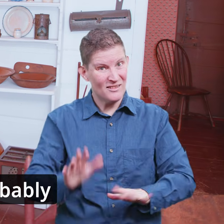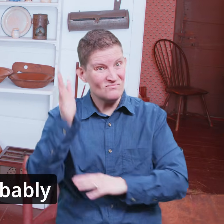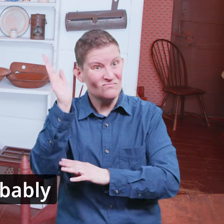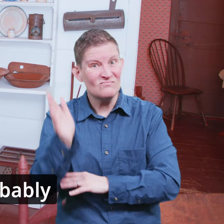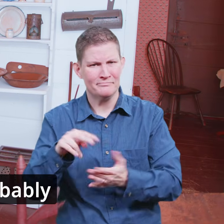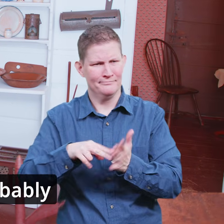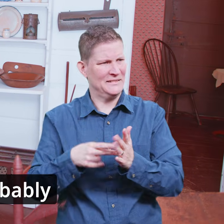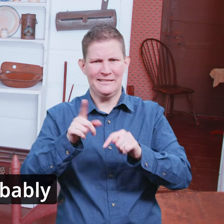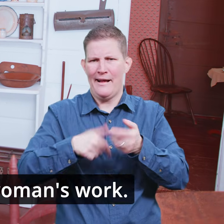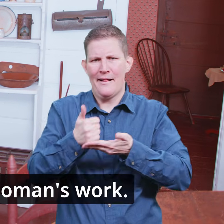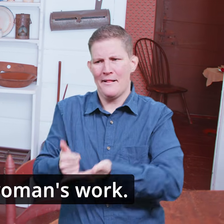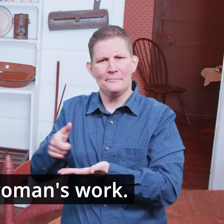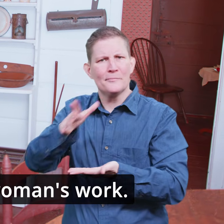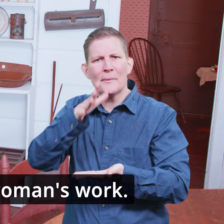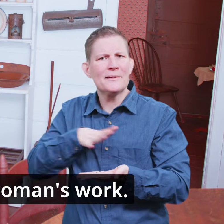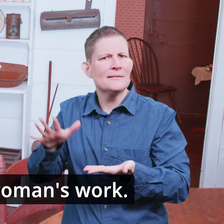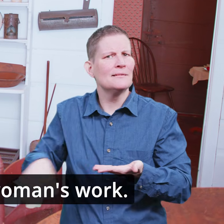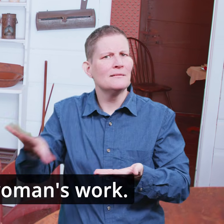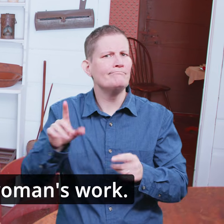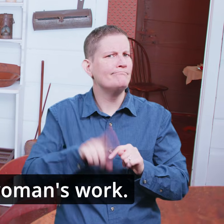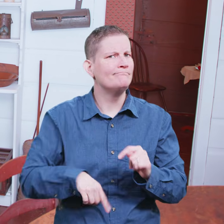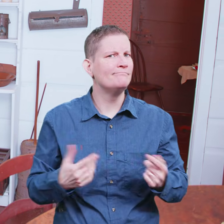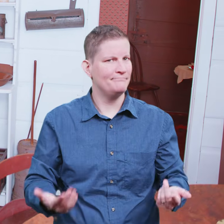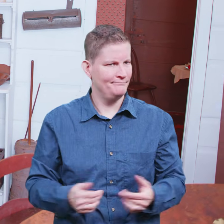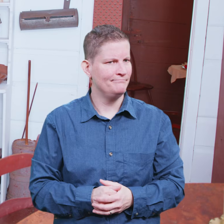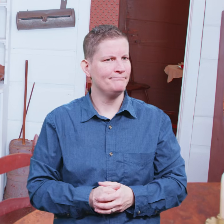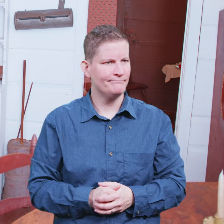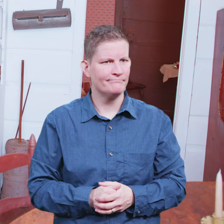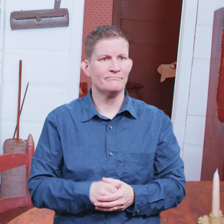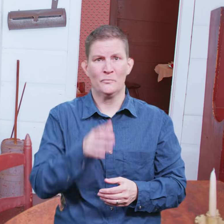serving their needs, so he probably wouldn't help with the woman's work.